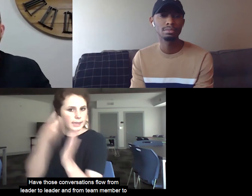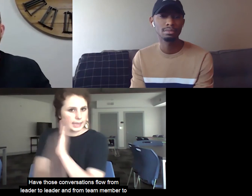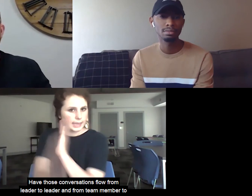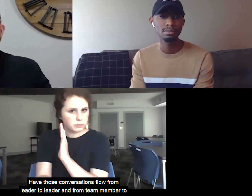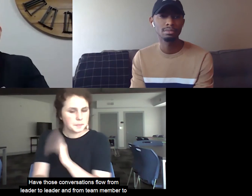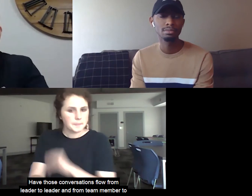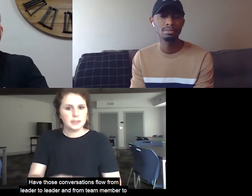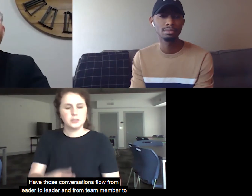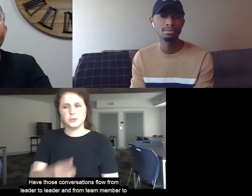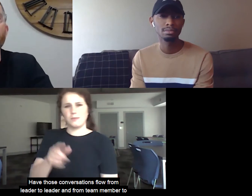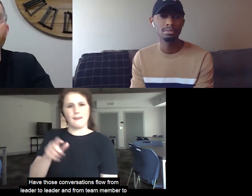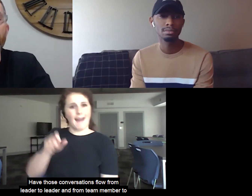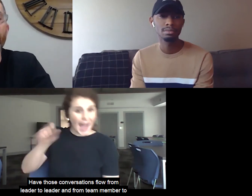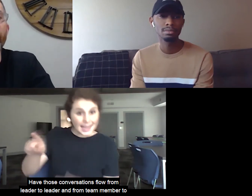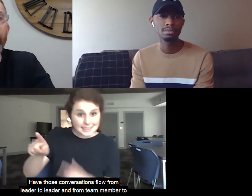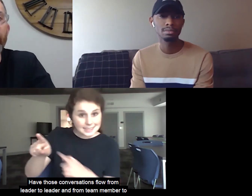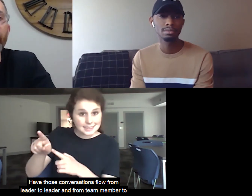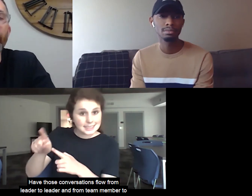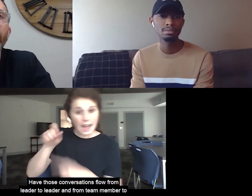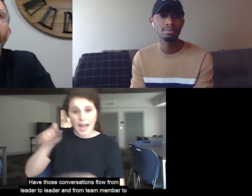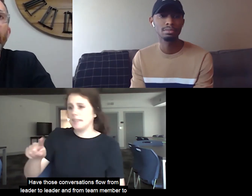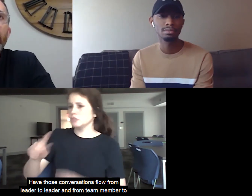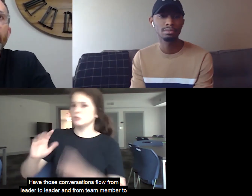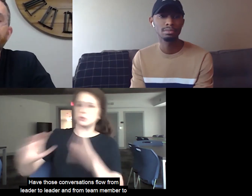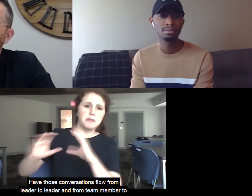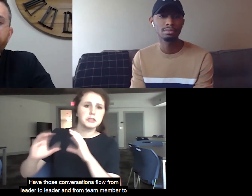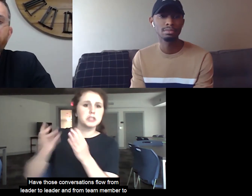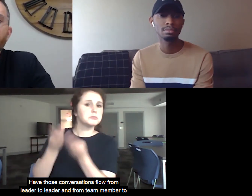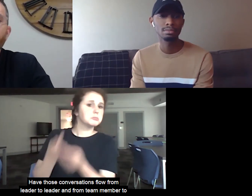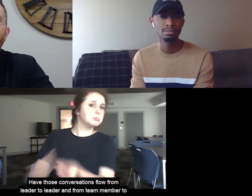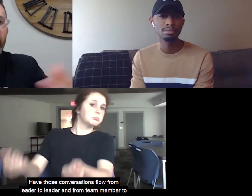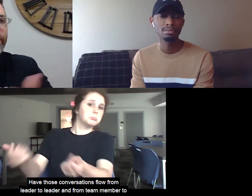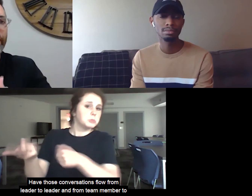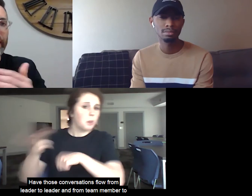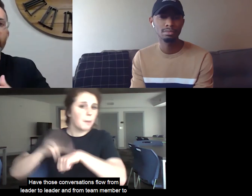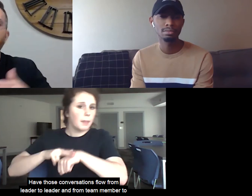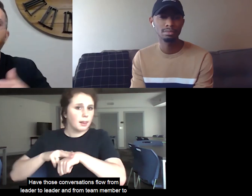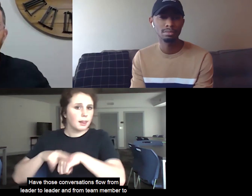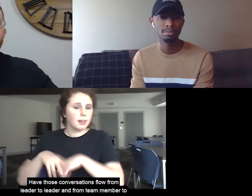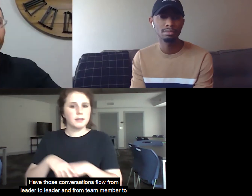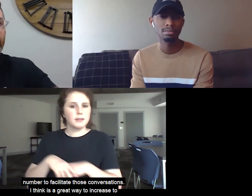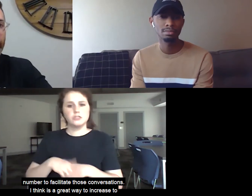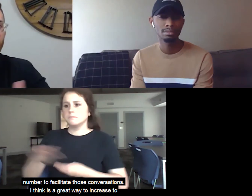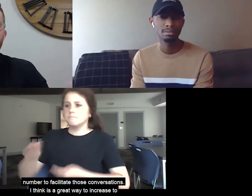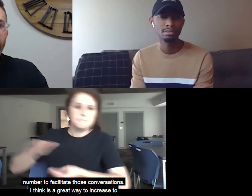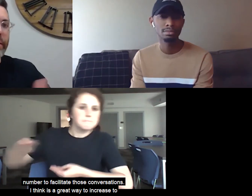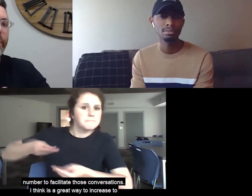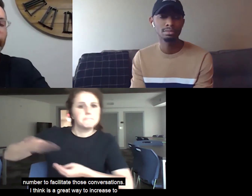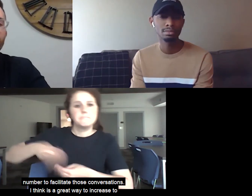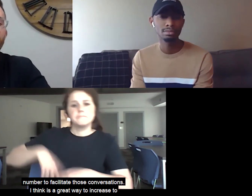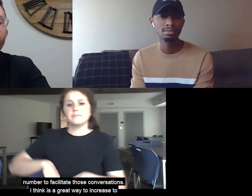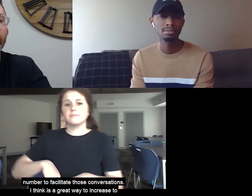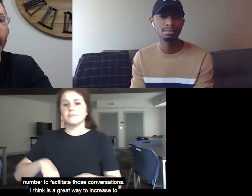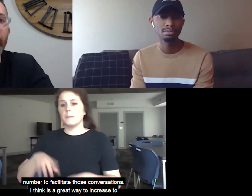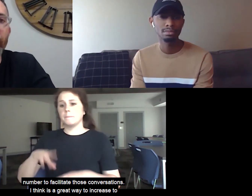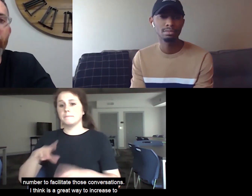and have those conversations flow from leader to leader and from team member to team member